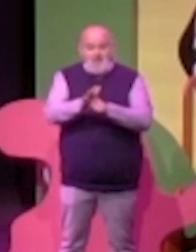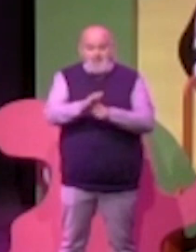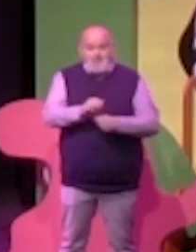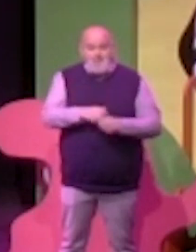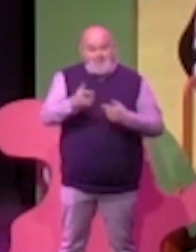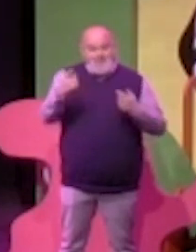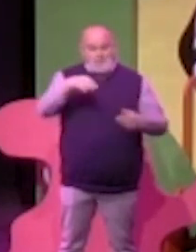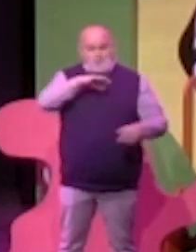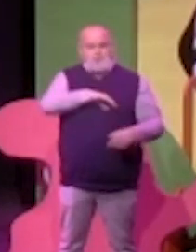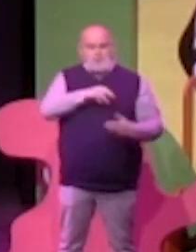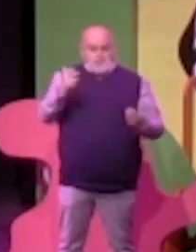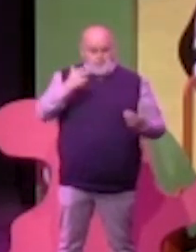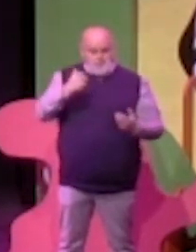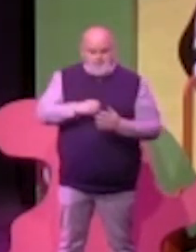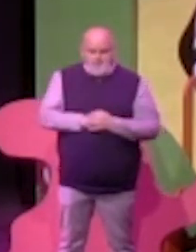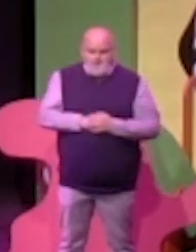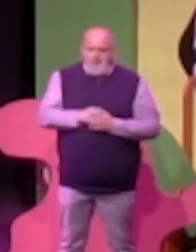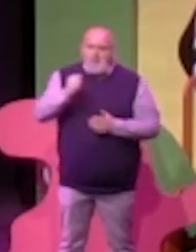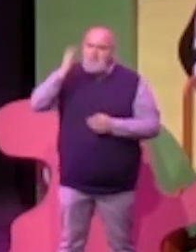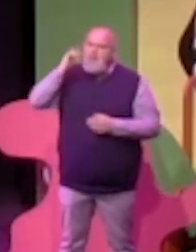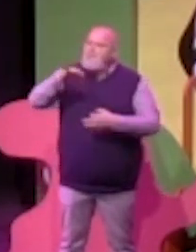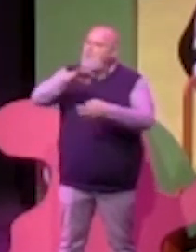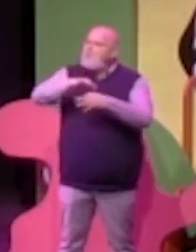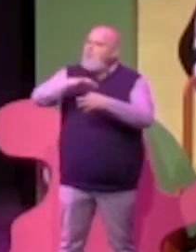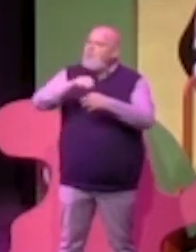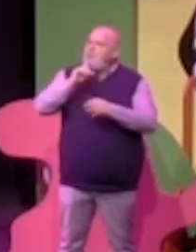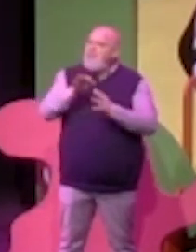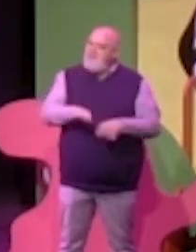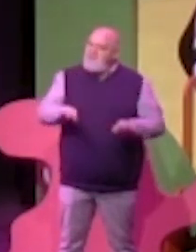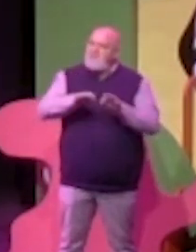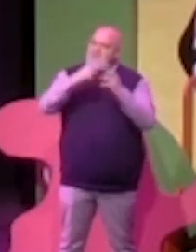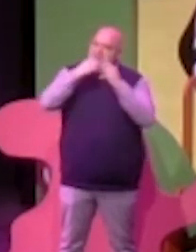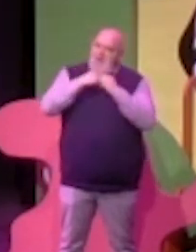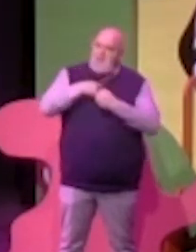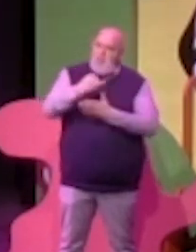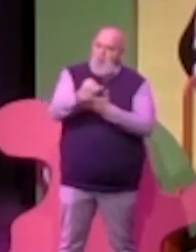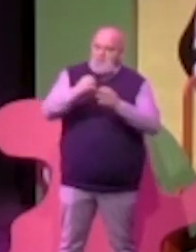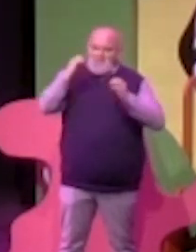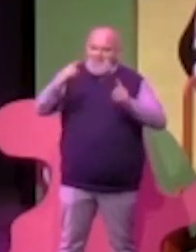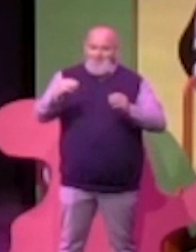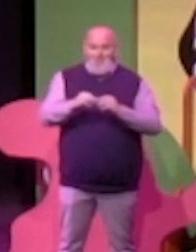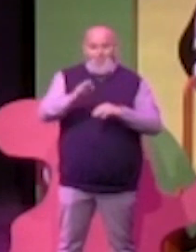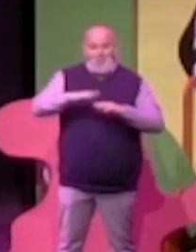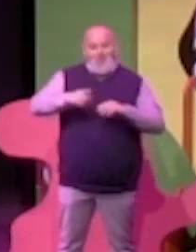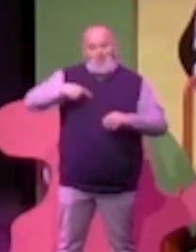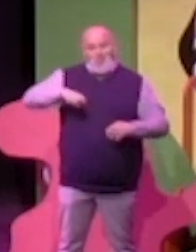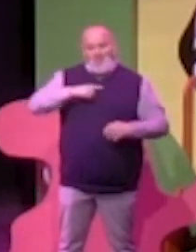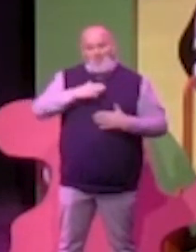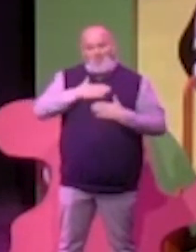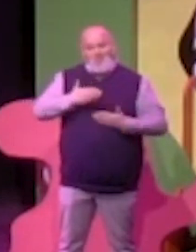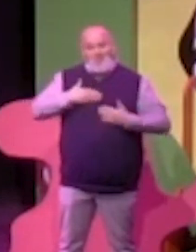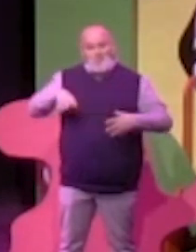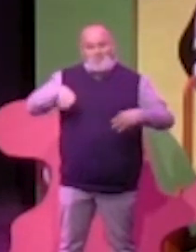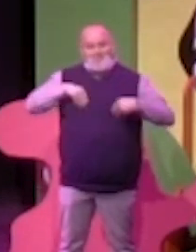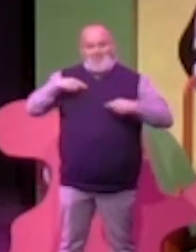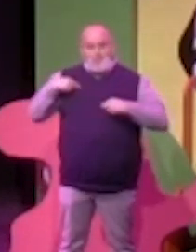Second thing is California voters value arts education more than we've been willing to accept for a long time. Our field